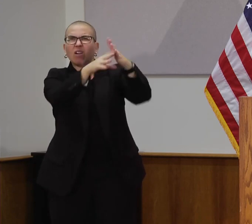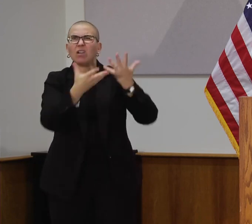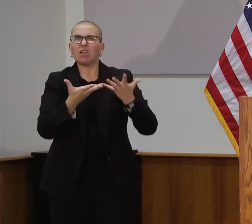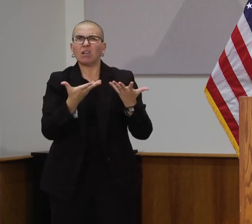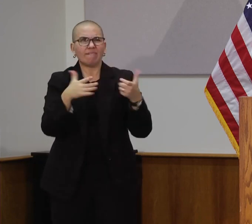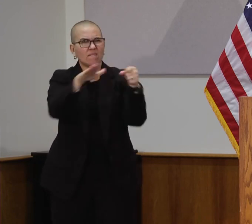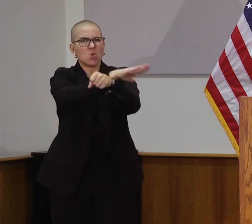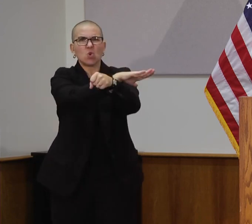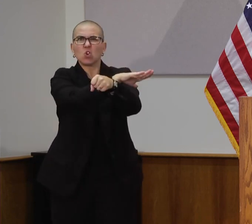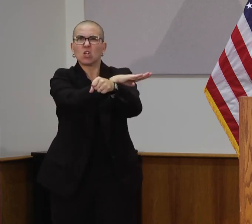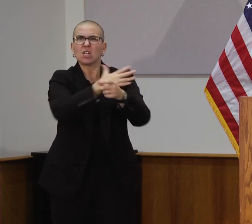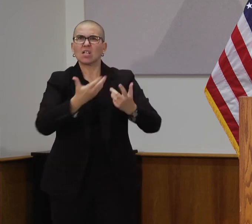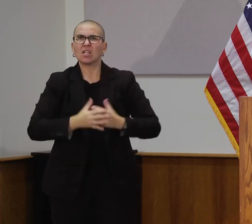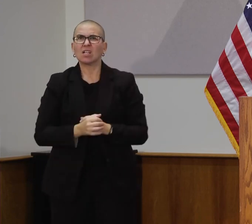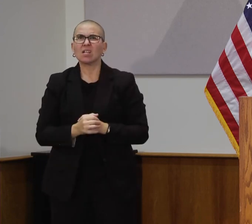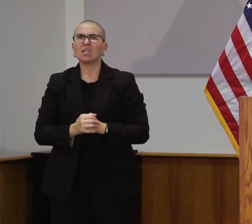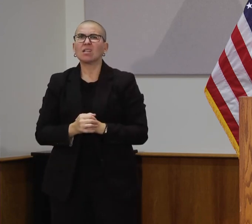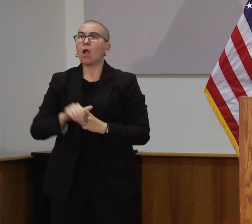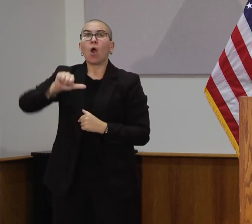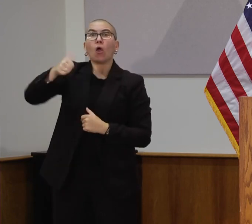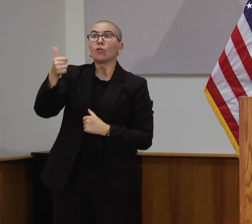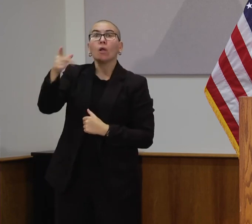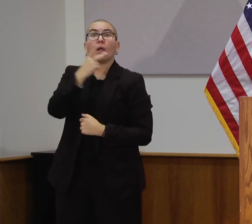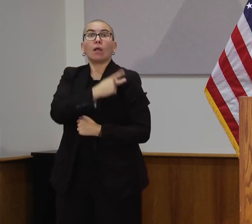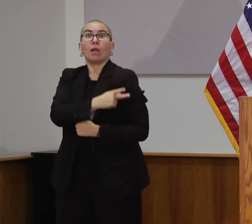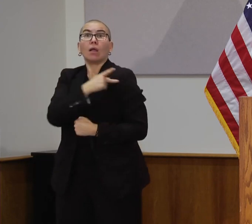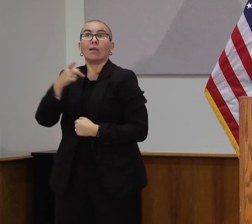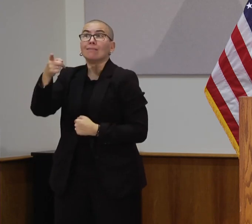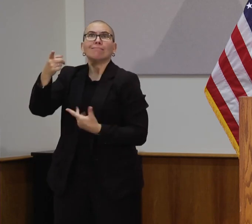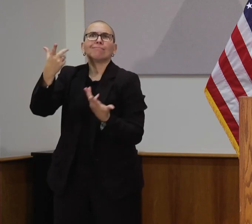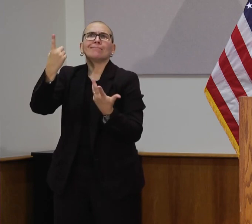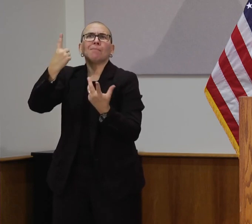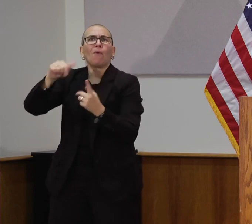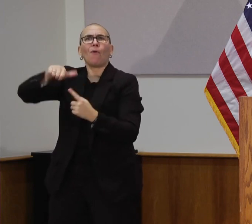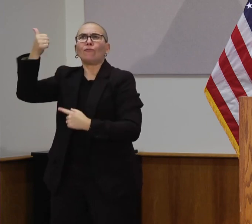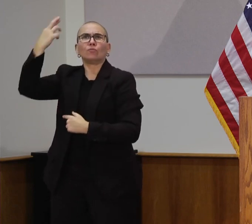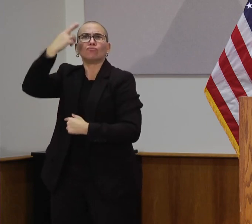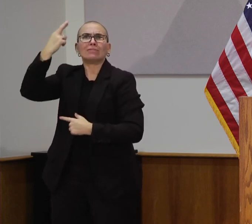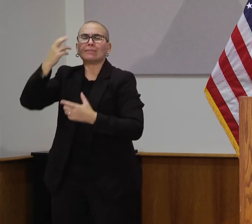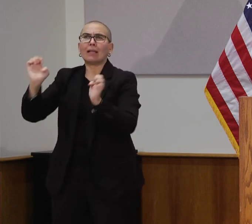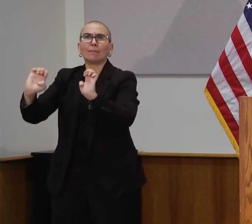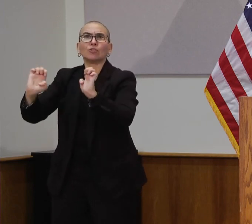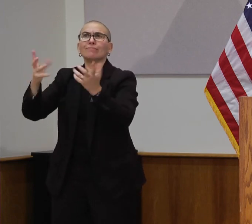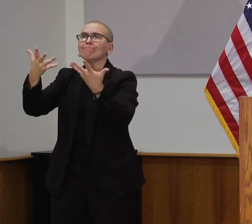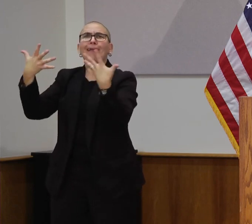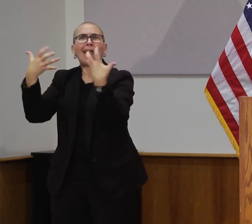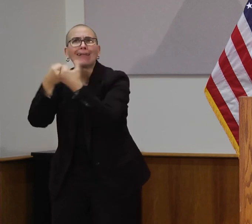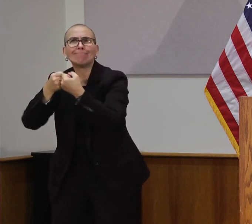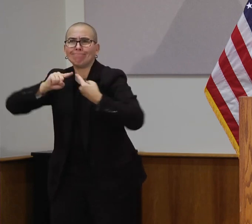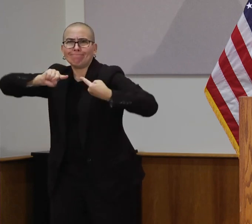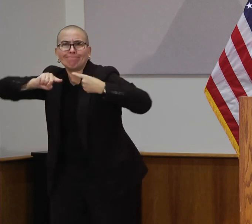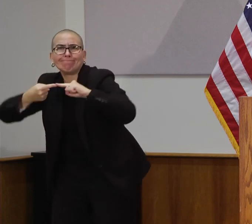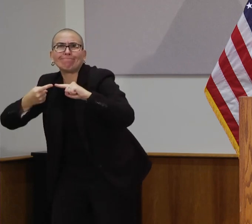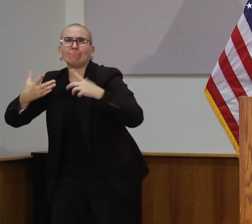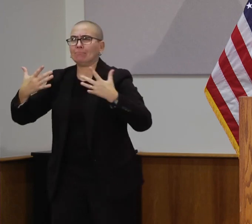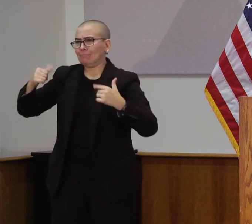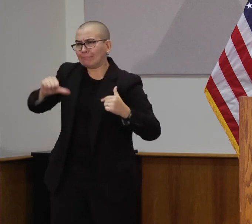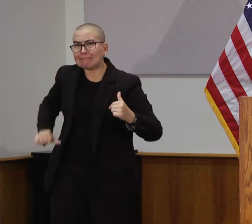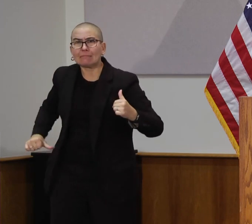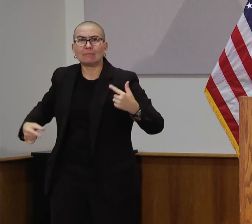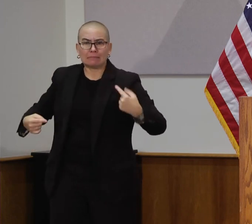with other emergent situations outside of COVID-19 are being transferred to hospitals across the